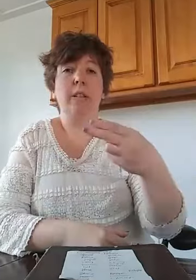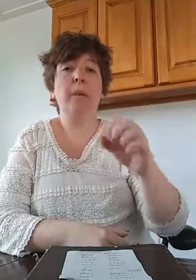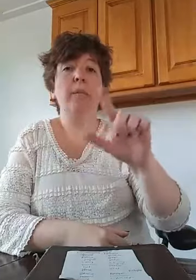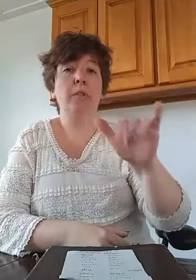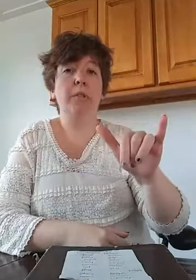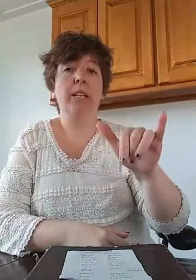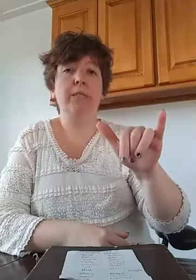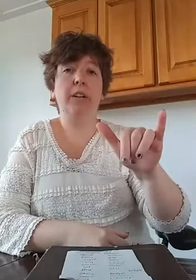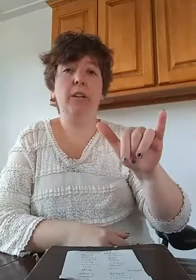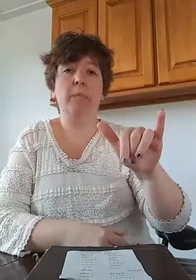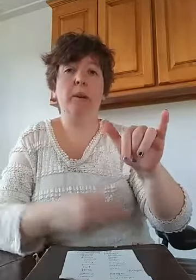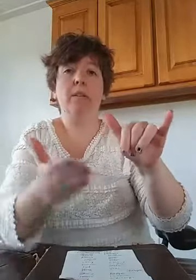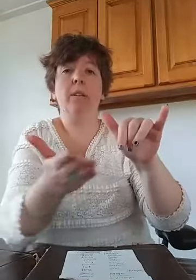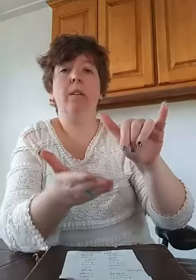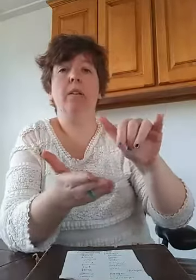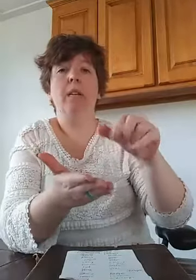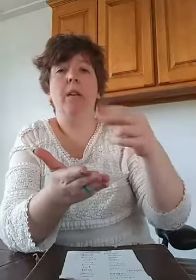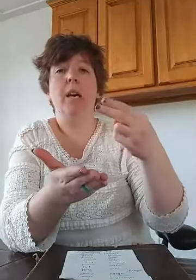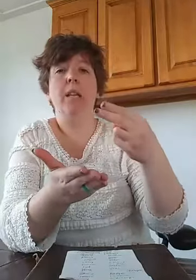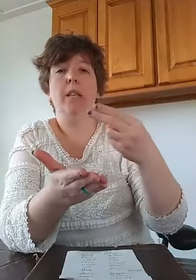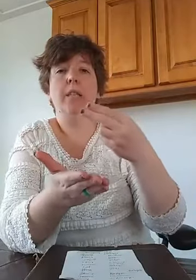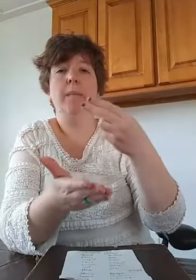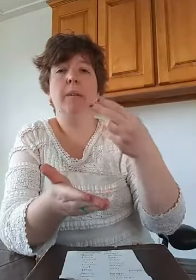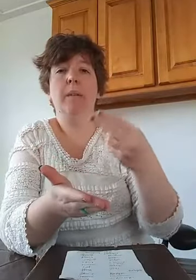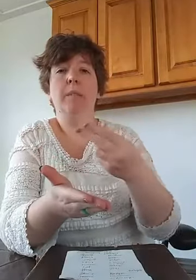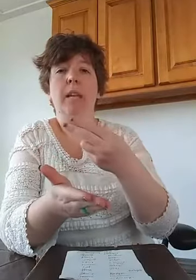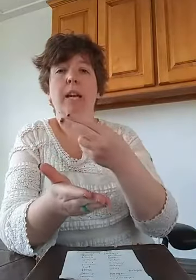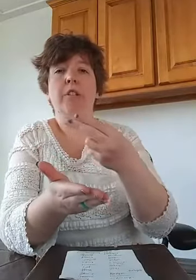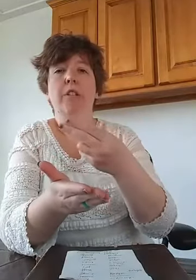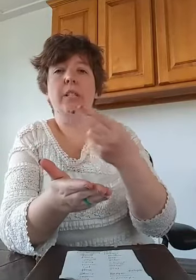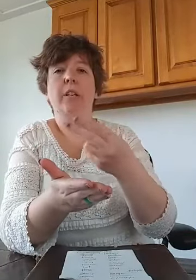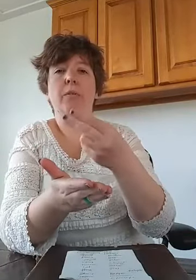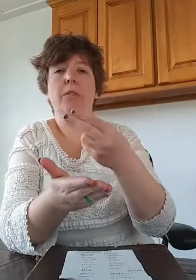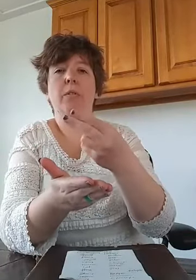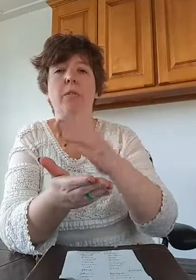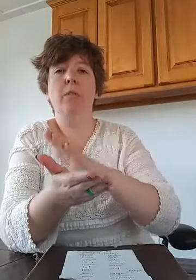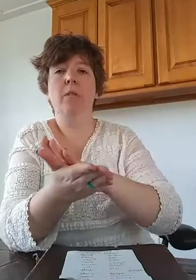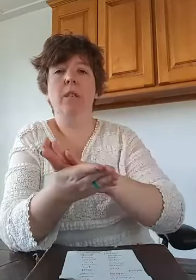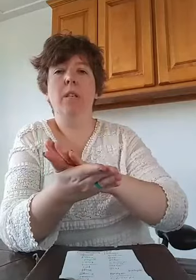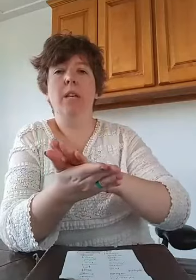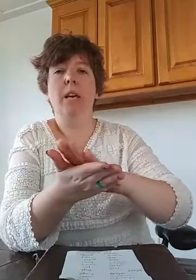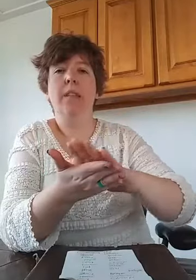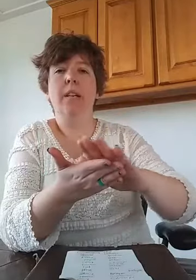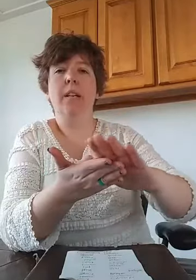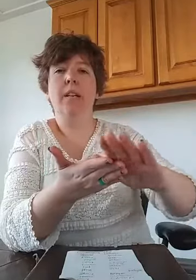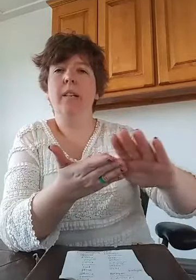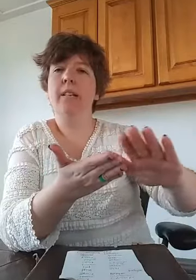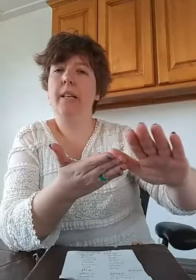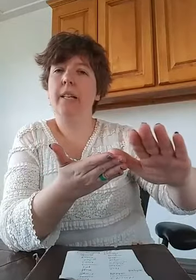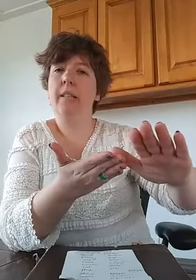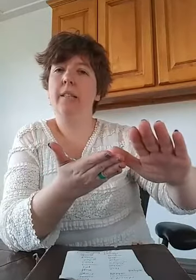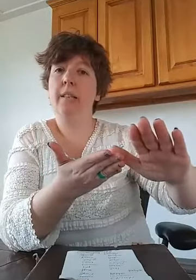Sometimes you'll see it finger spelled, and then sometimes the H does a little circle, and then it is like the sign for